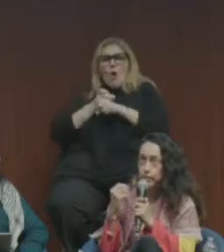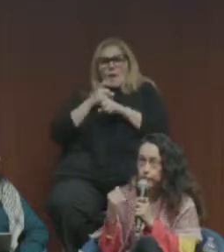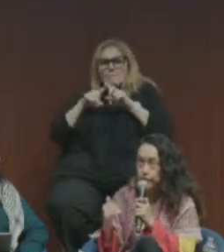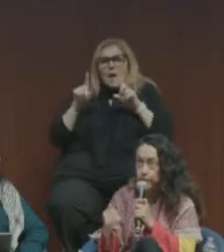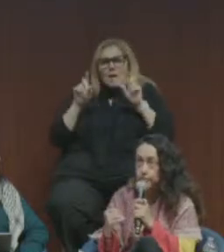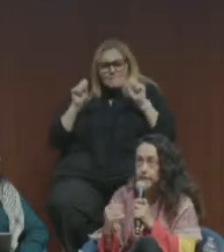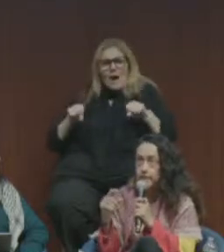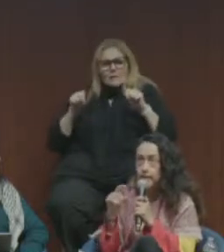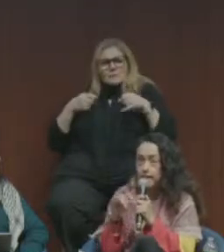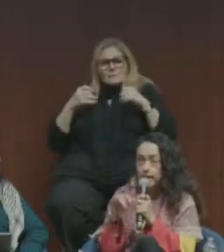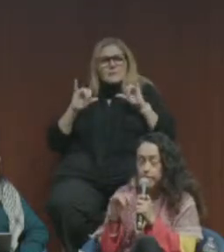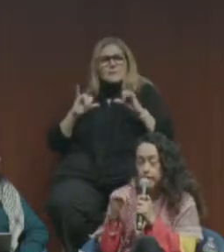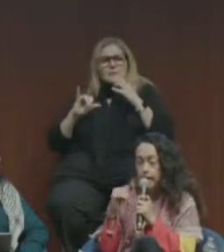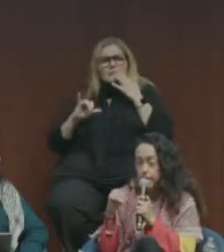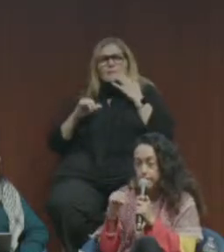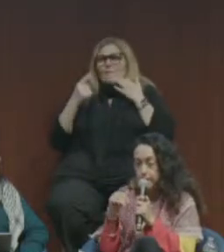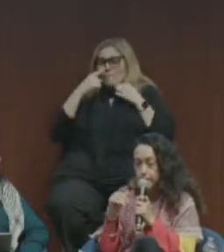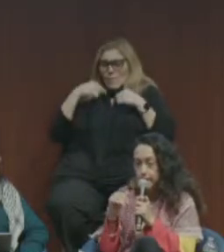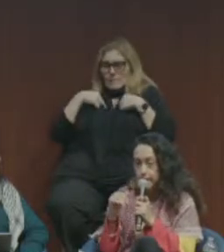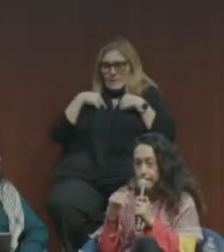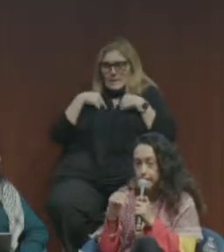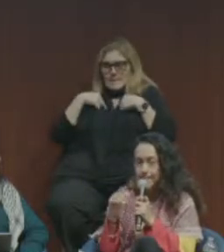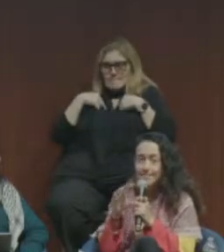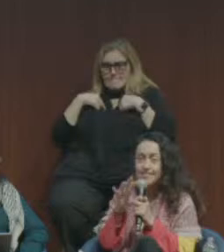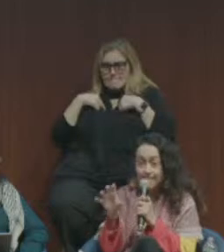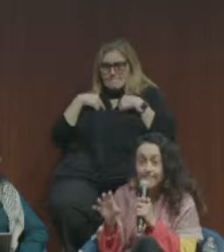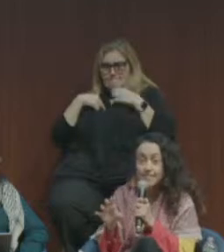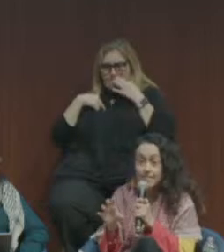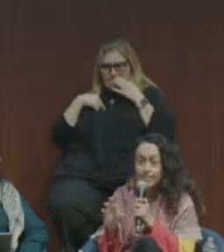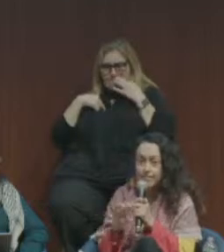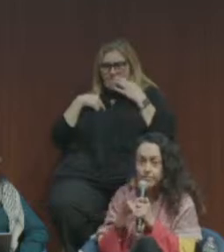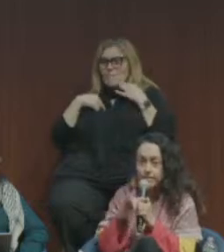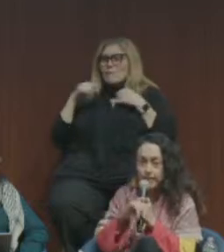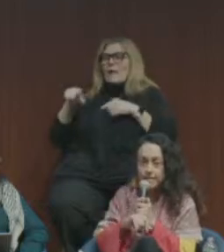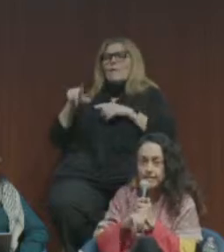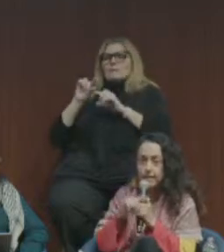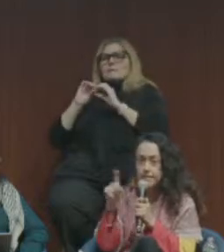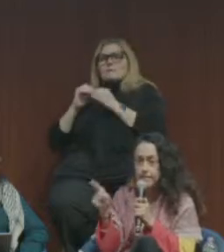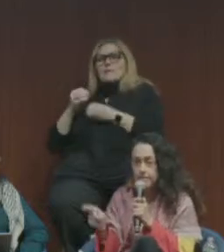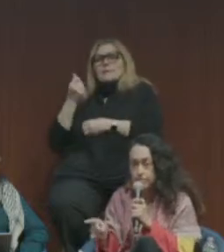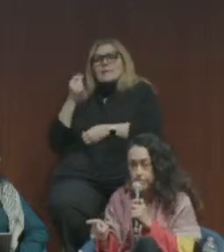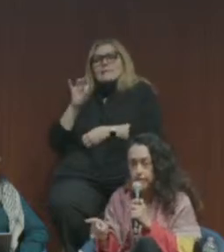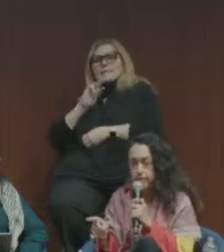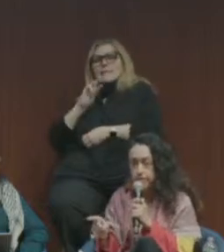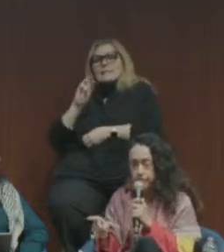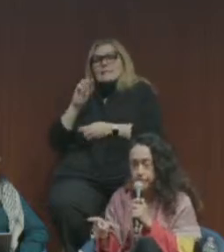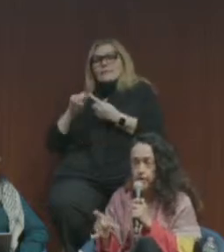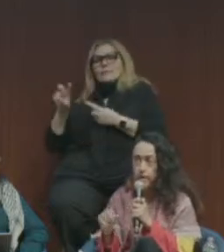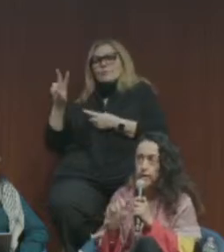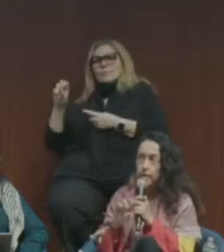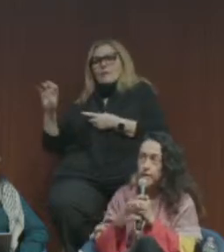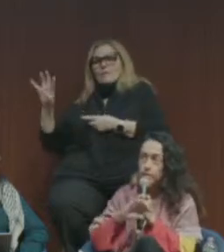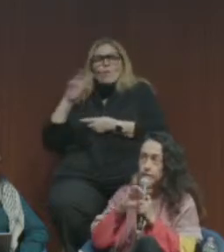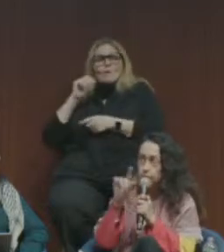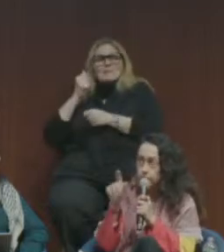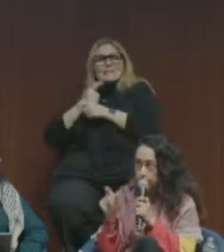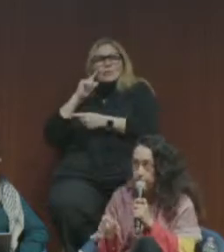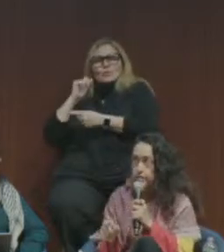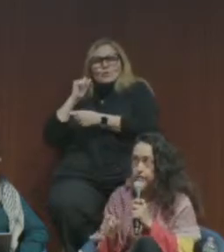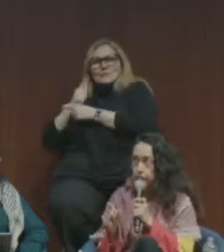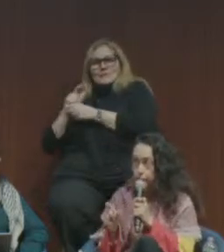So for me, when I was in the sister to sister thing was 1996 to 2004.